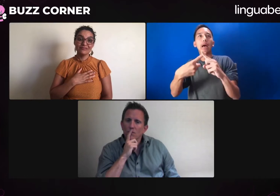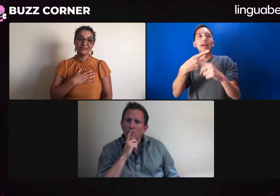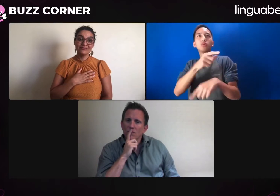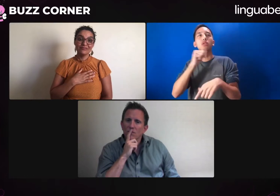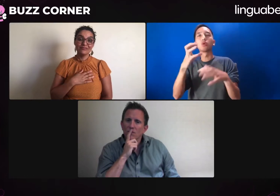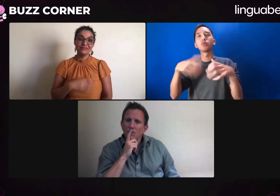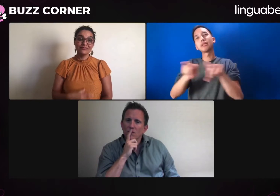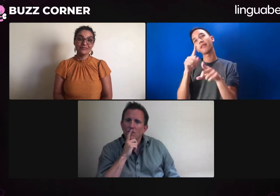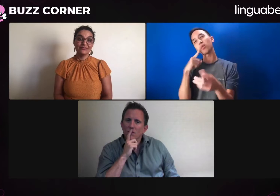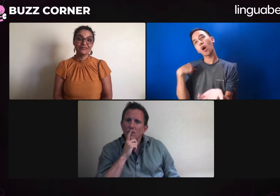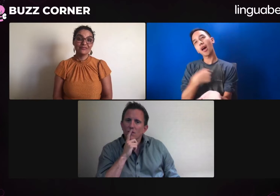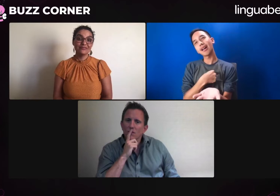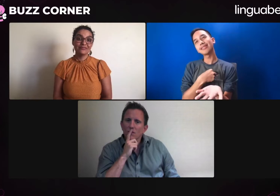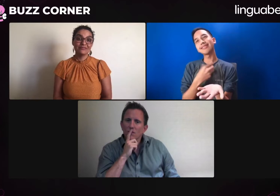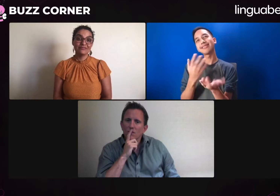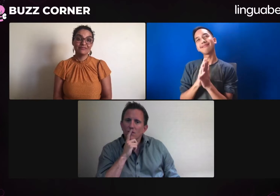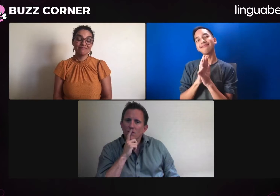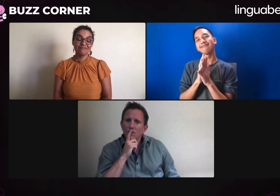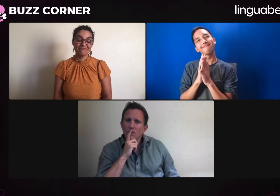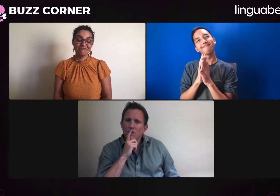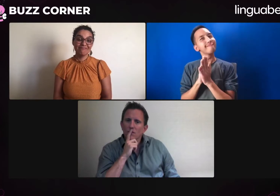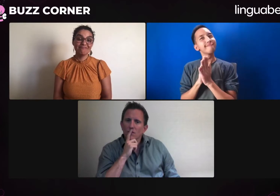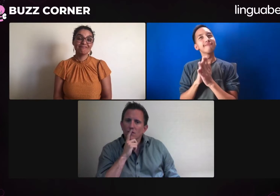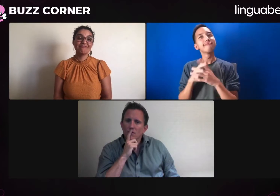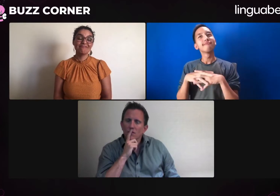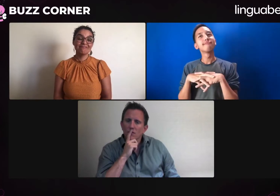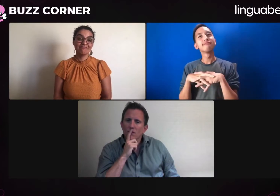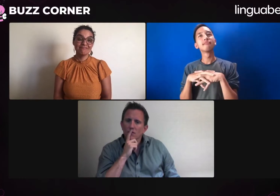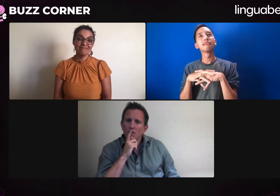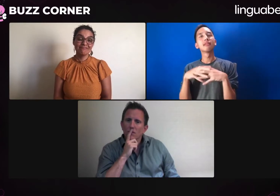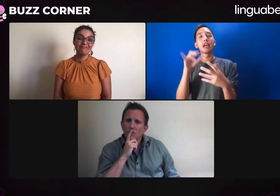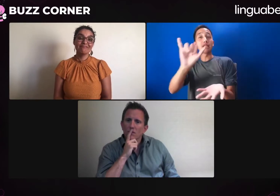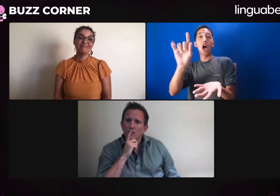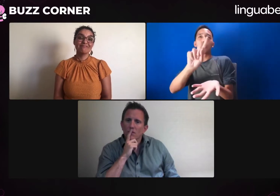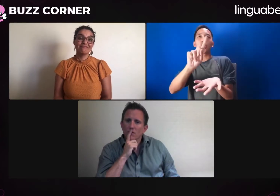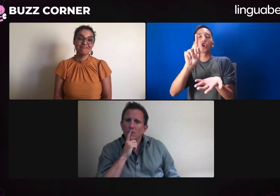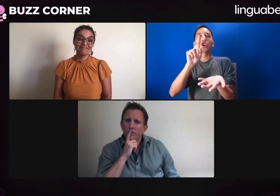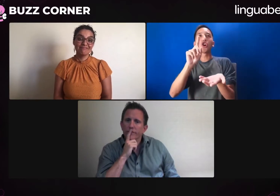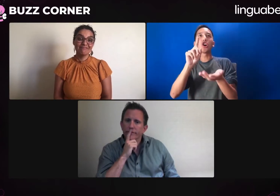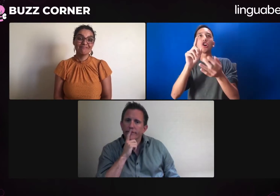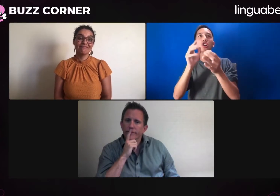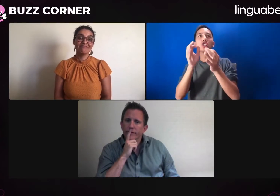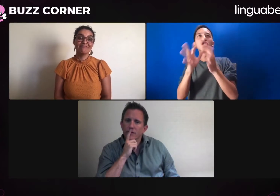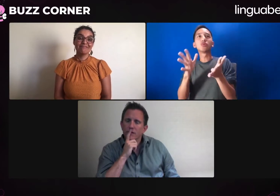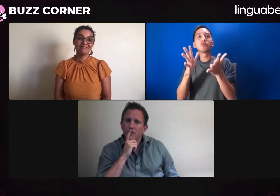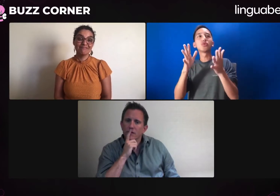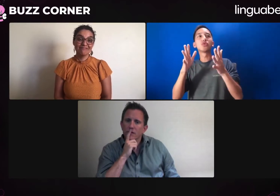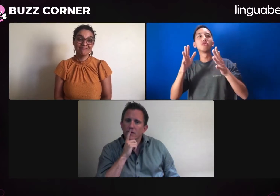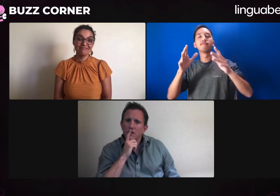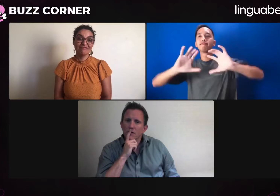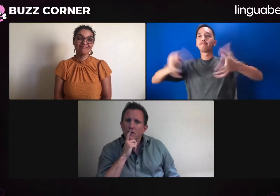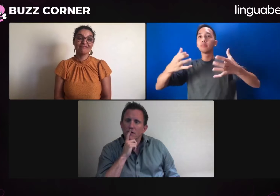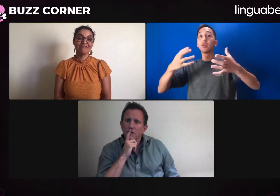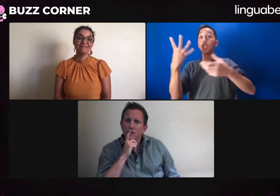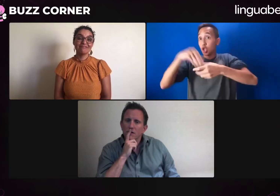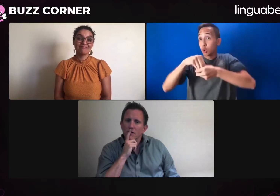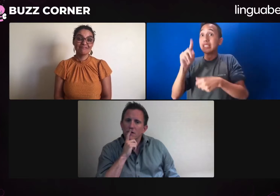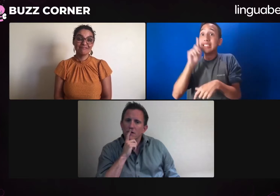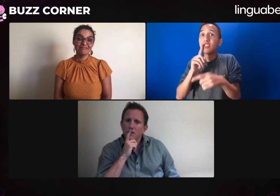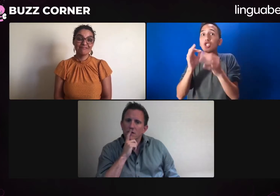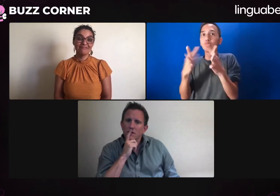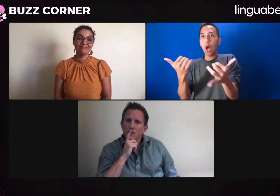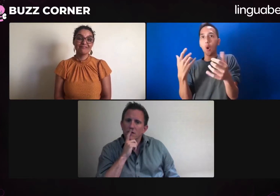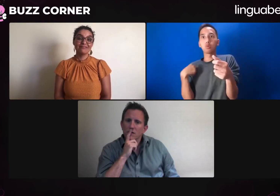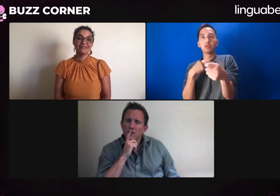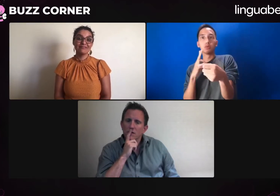hold space for people when you don't feel like or trust that they will do the same for me instead. And I think that's where